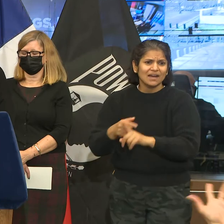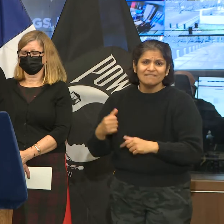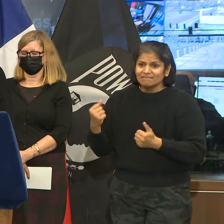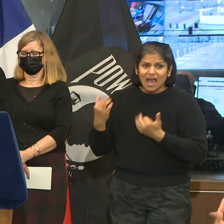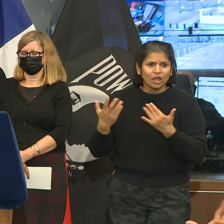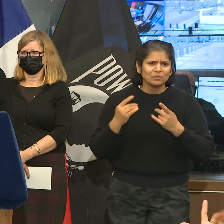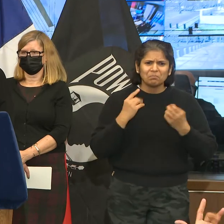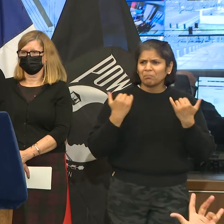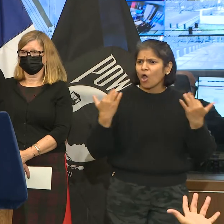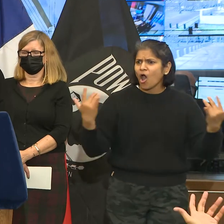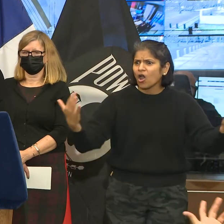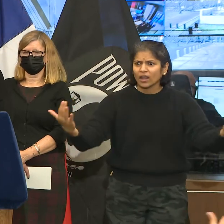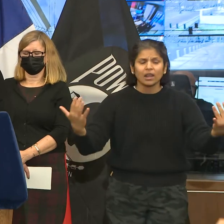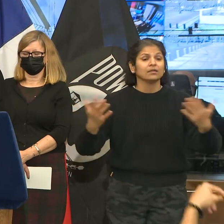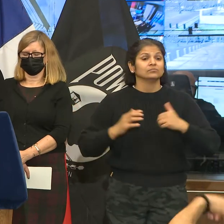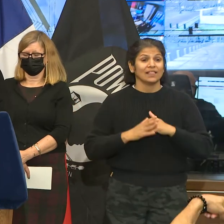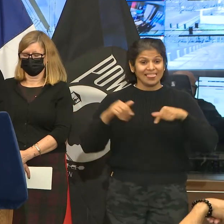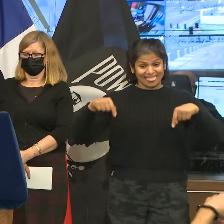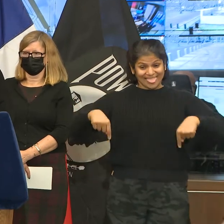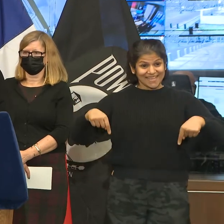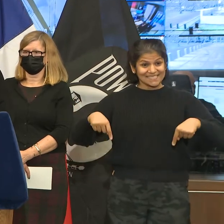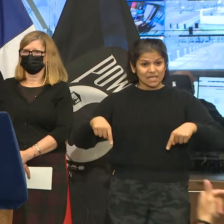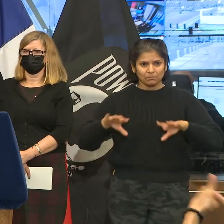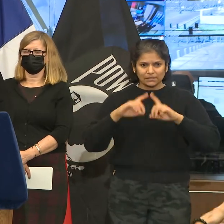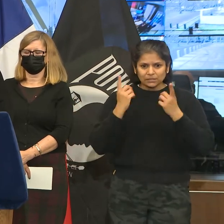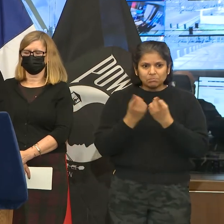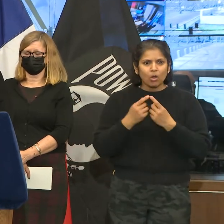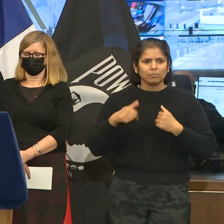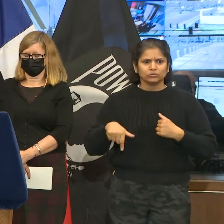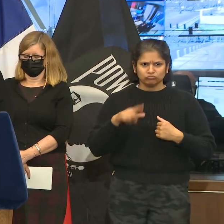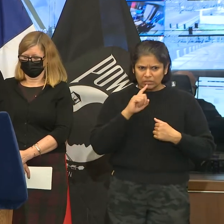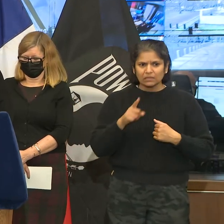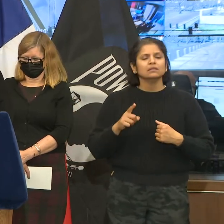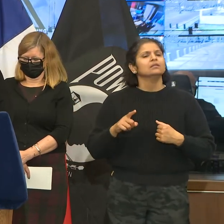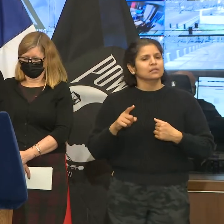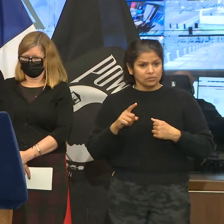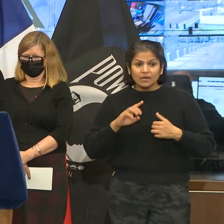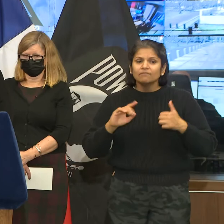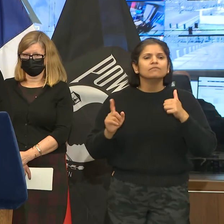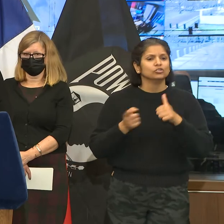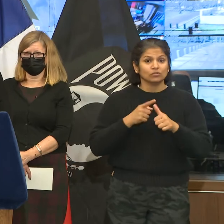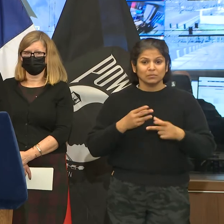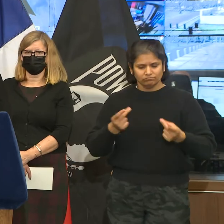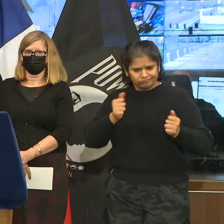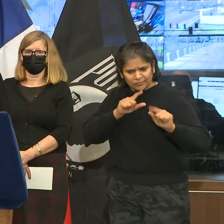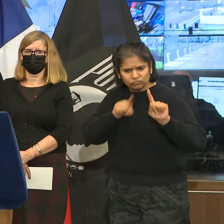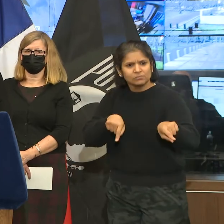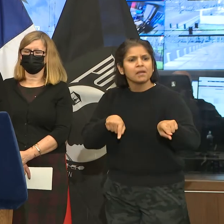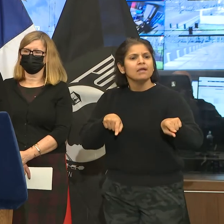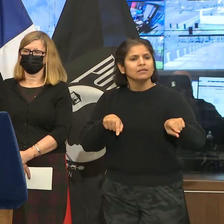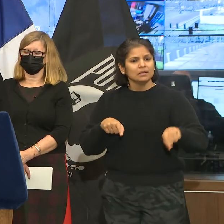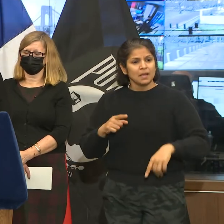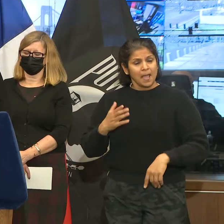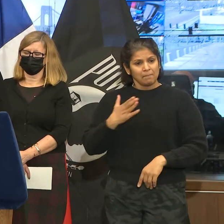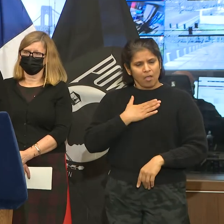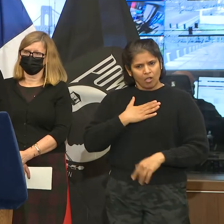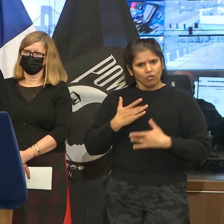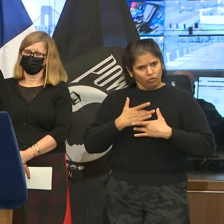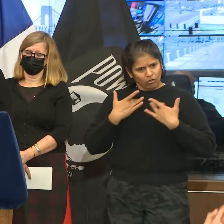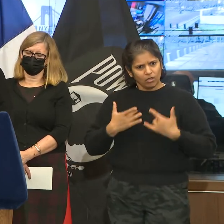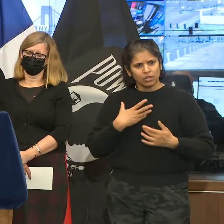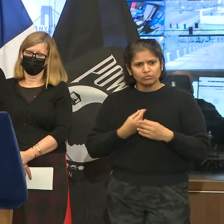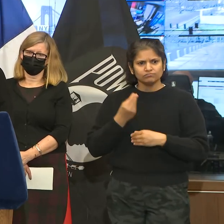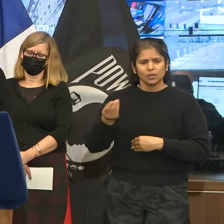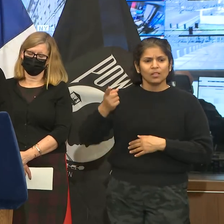are happening, we work with our fire department, and I do send my condolences to the fire department for the loss of their member as well as his family.